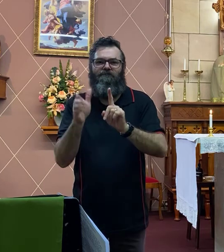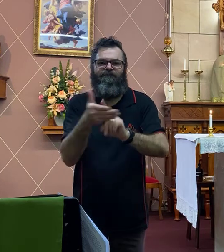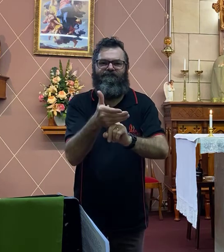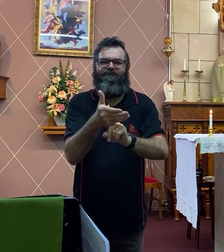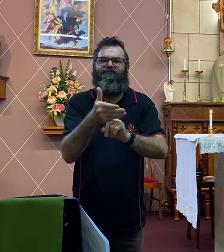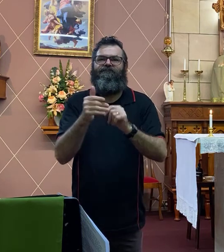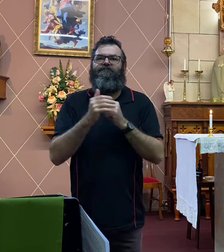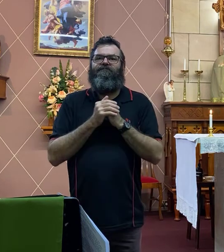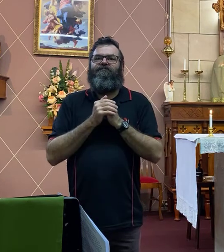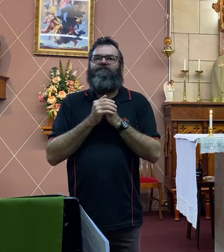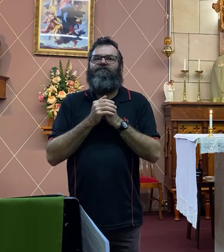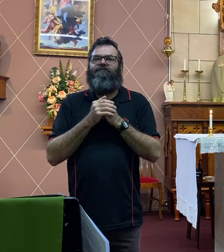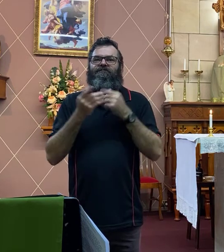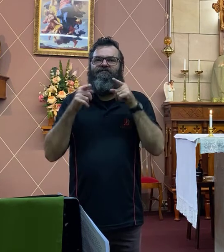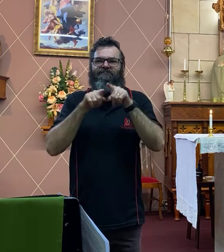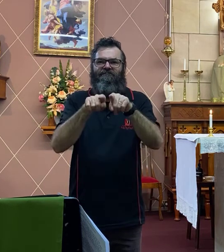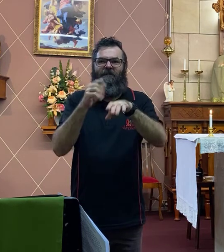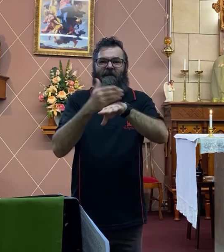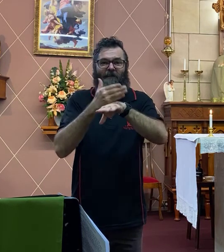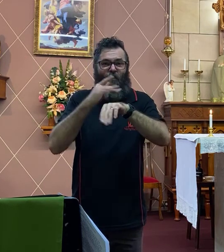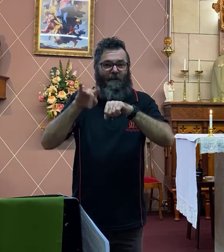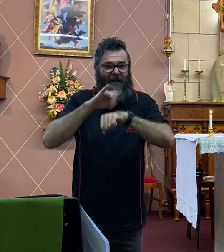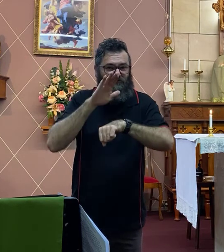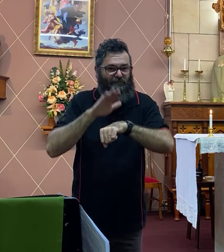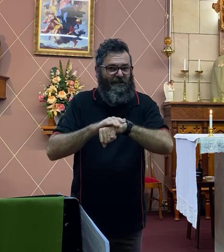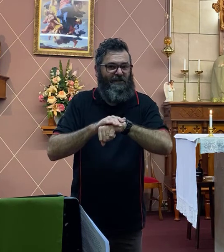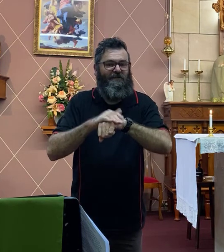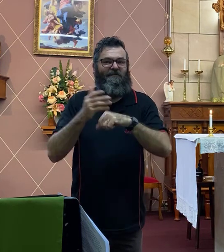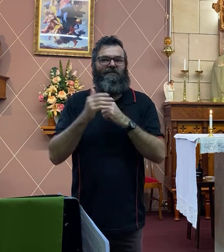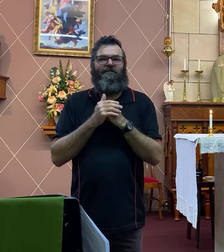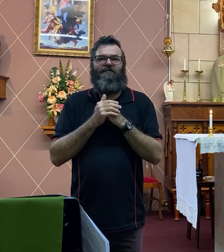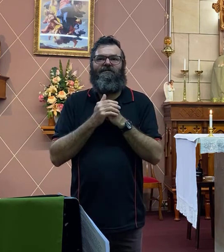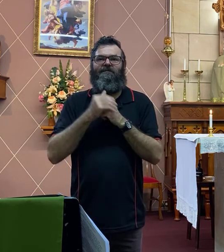theft, murder."